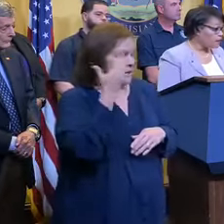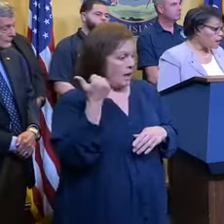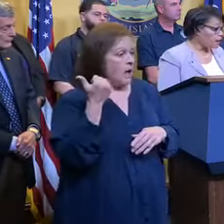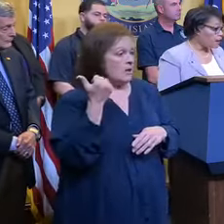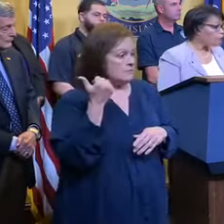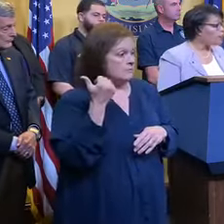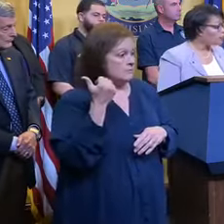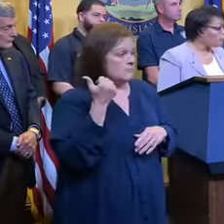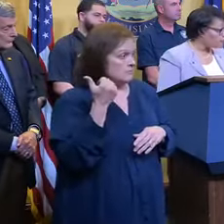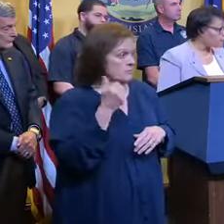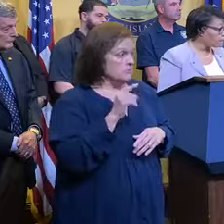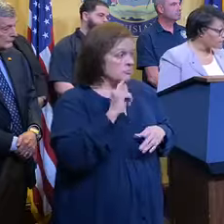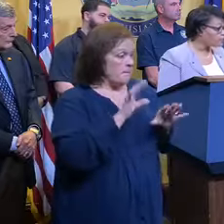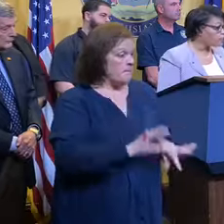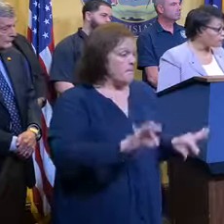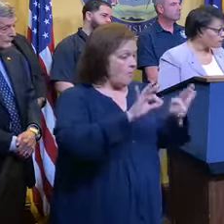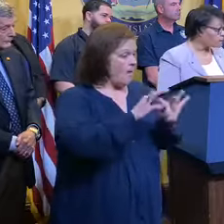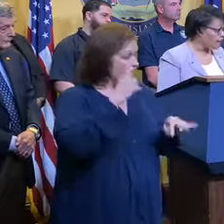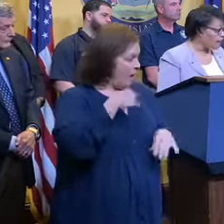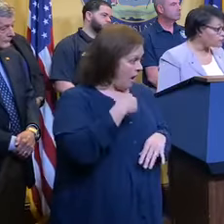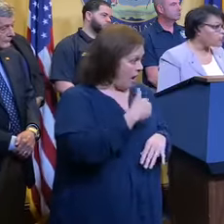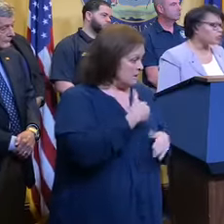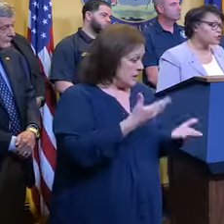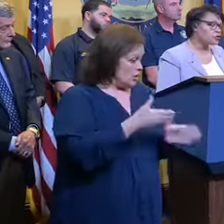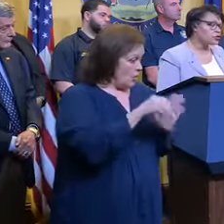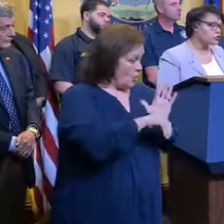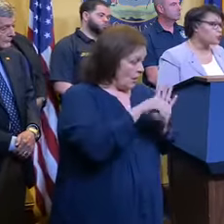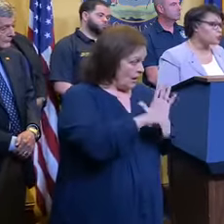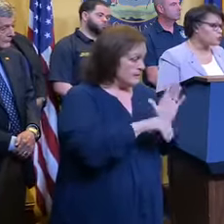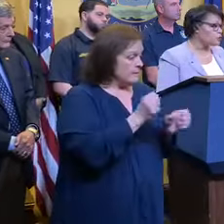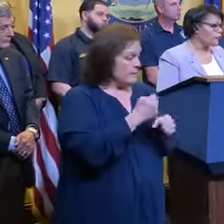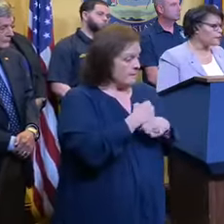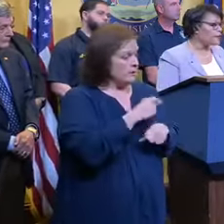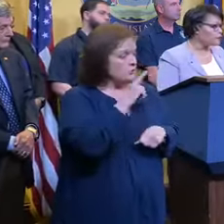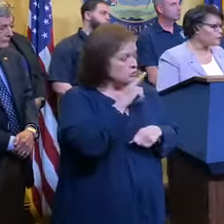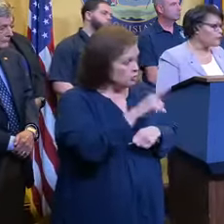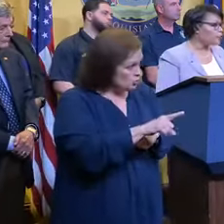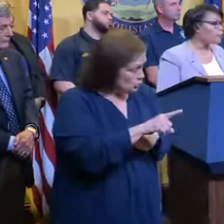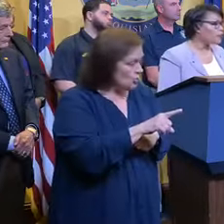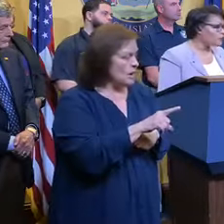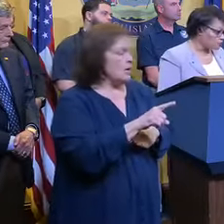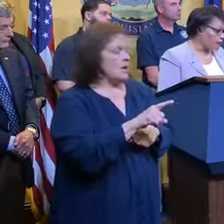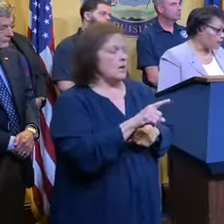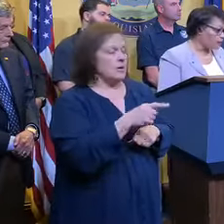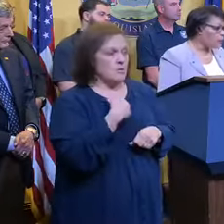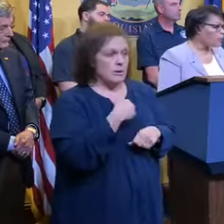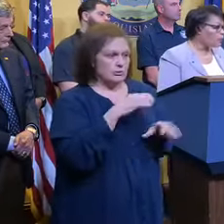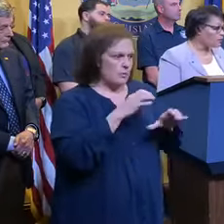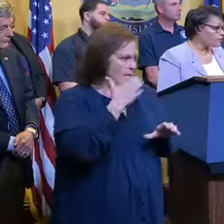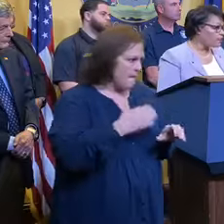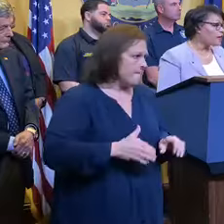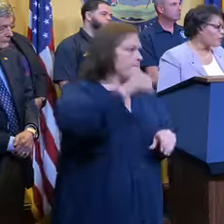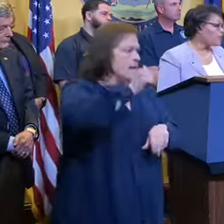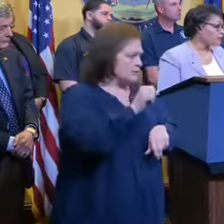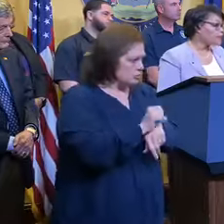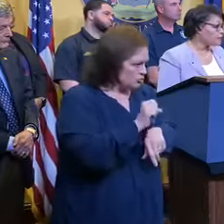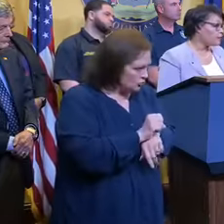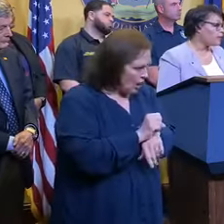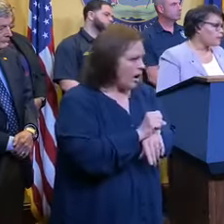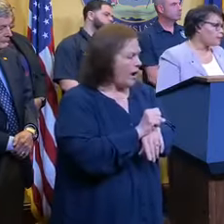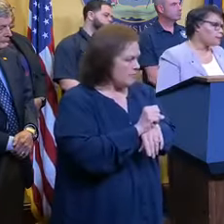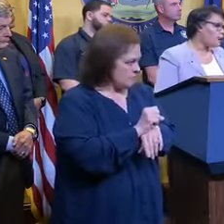is a priority for us in Orleans Parish to do an even greater job with